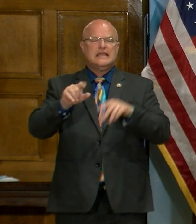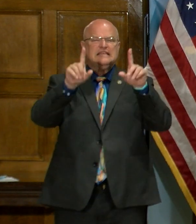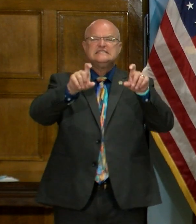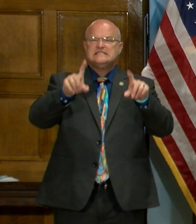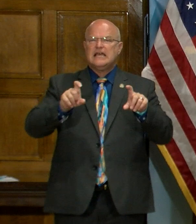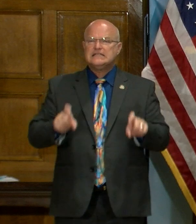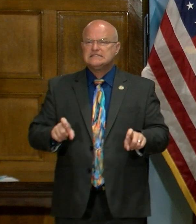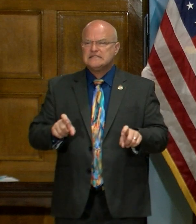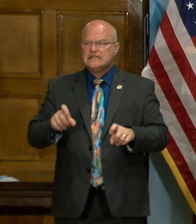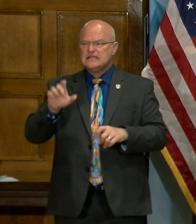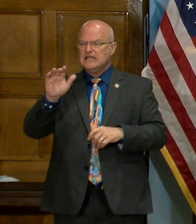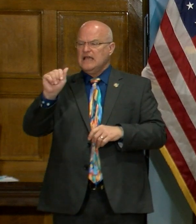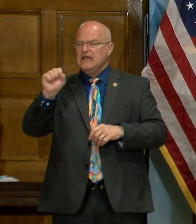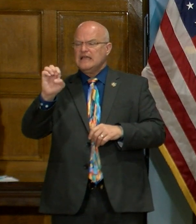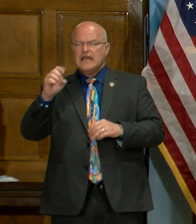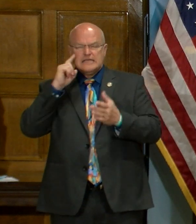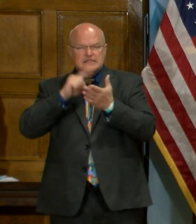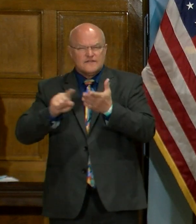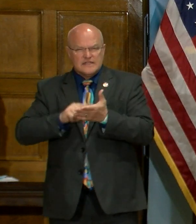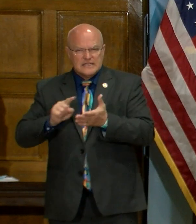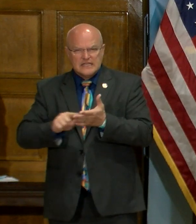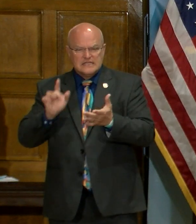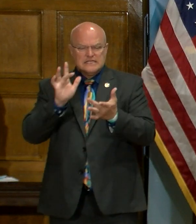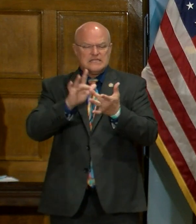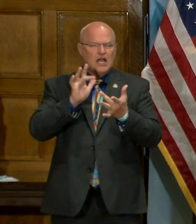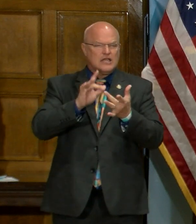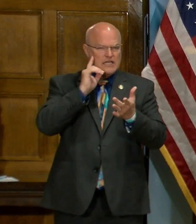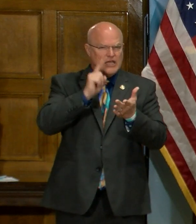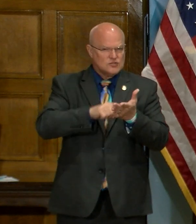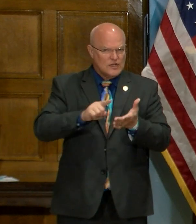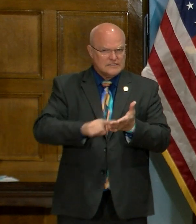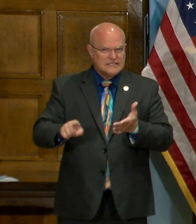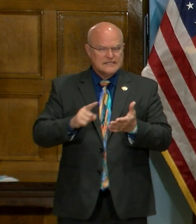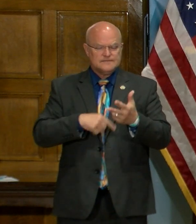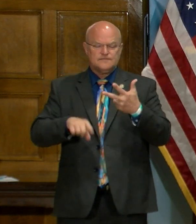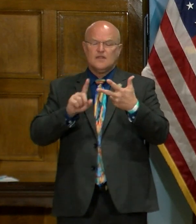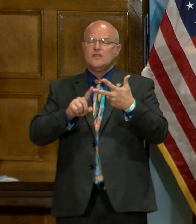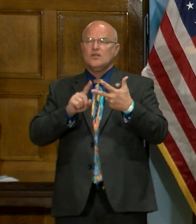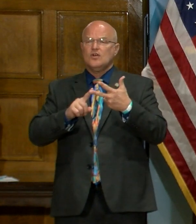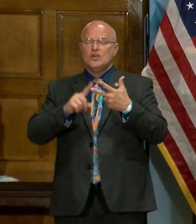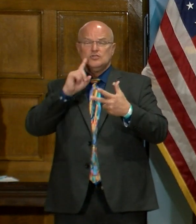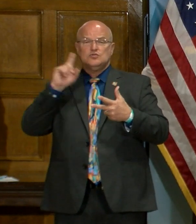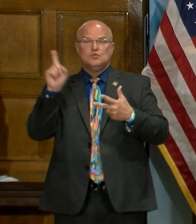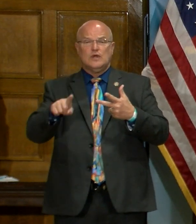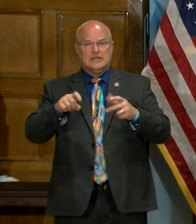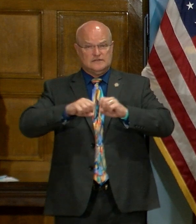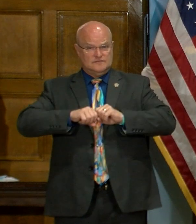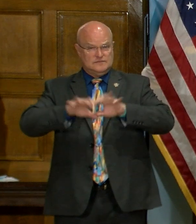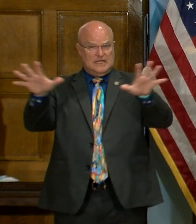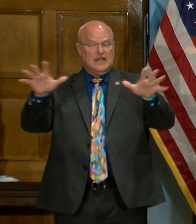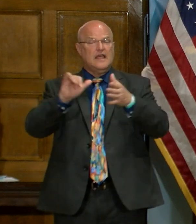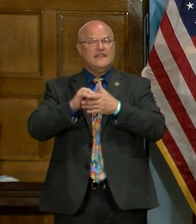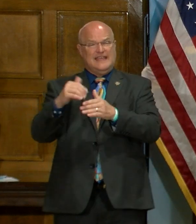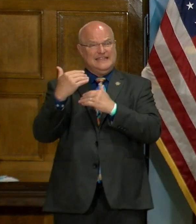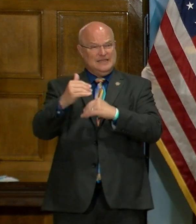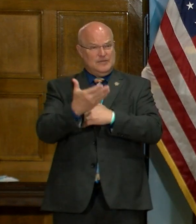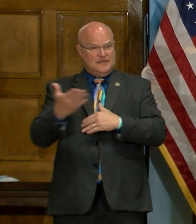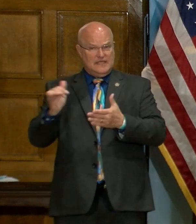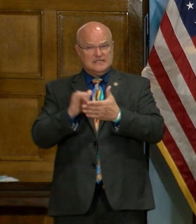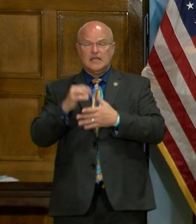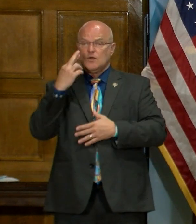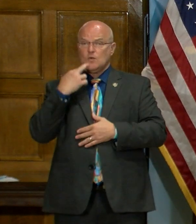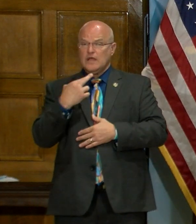testing, case investigations, contact tracing. And then the third are these directives that we've put out that limit things